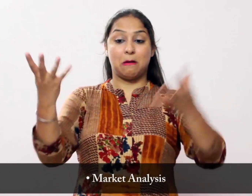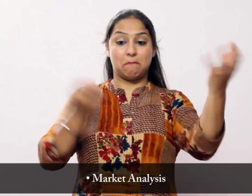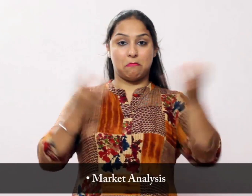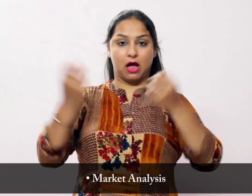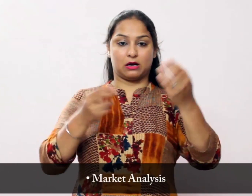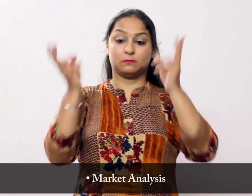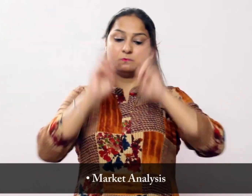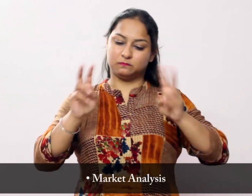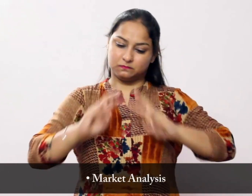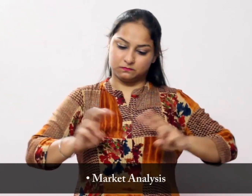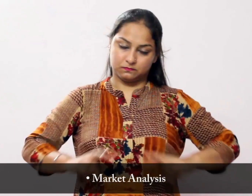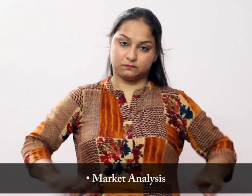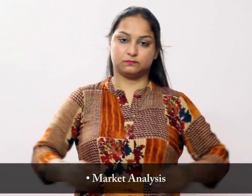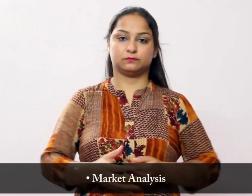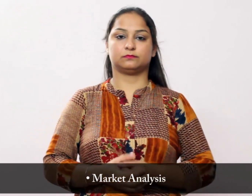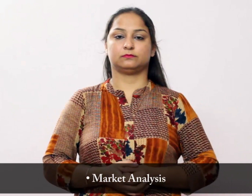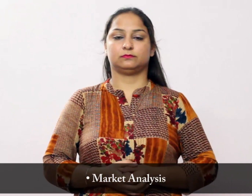Market analysis.